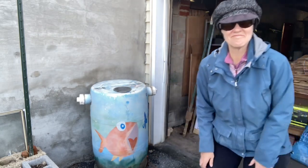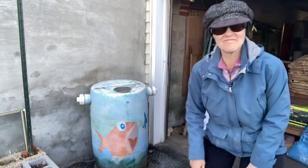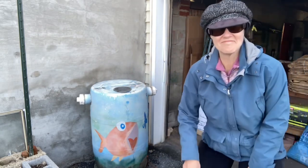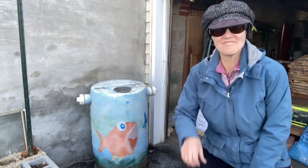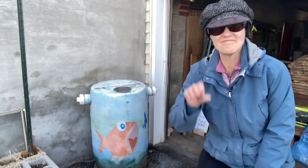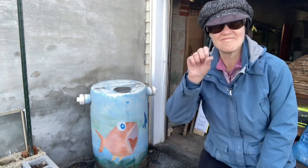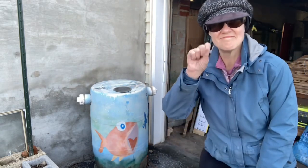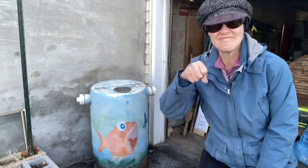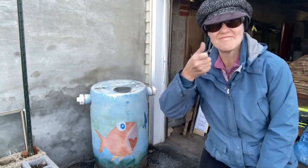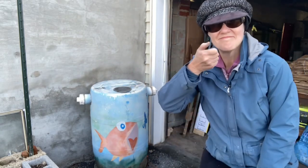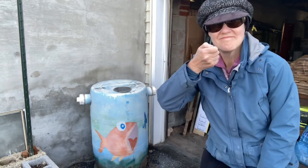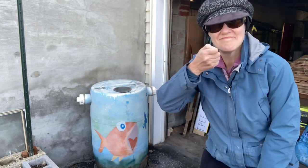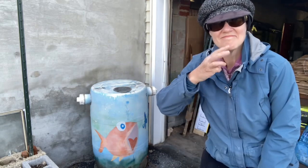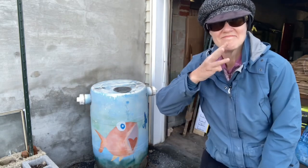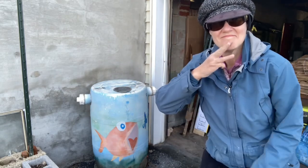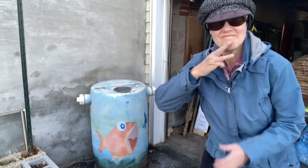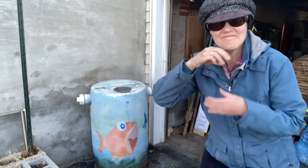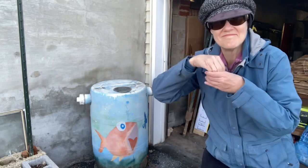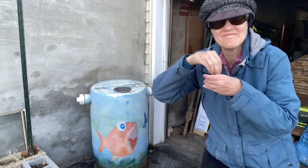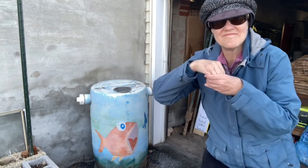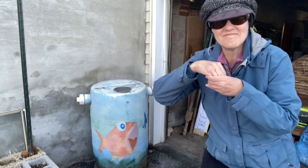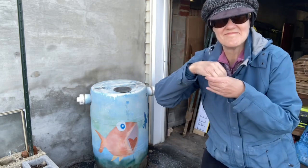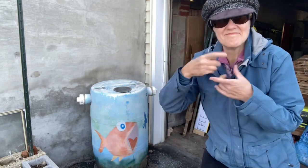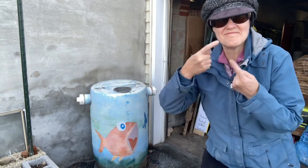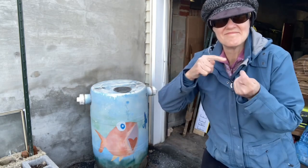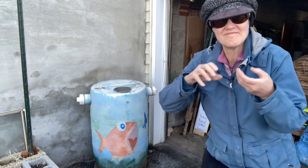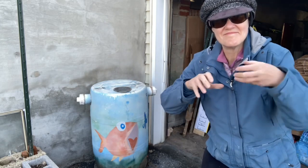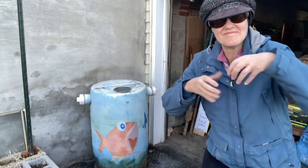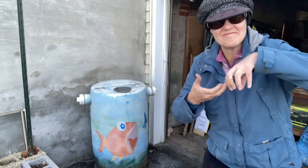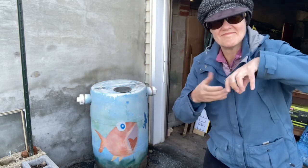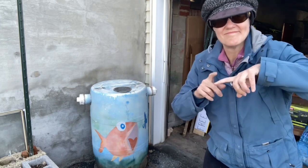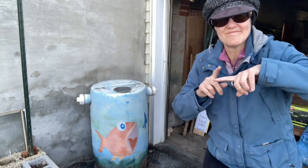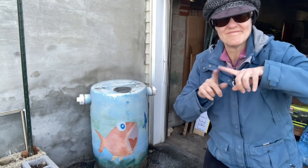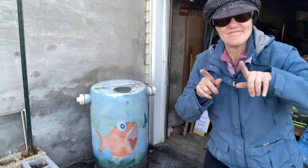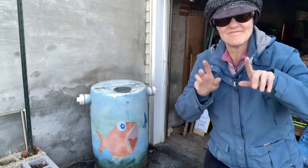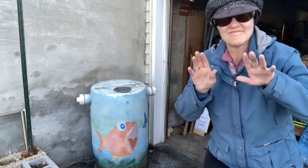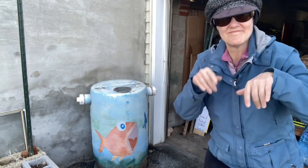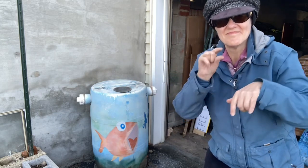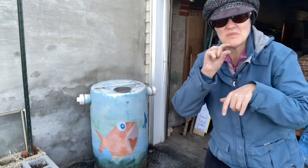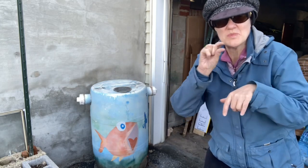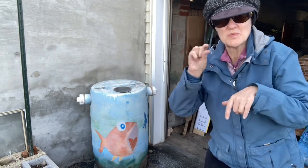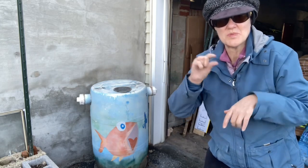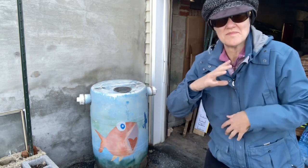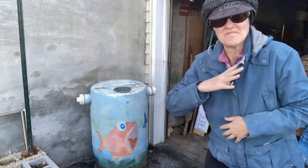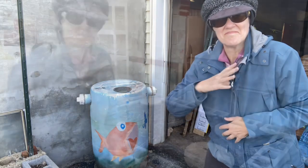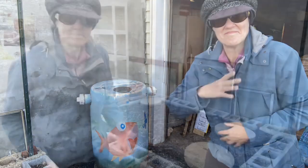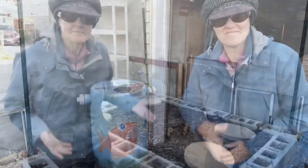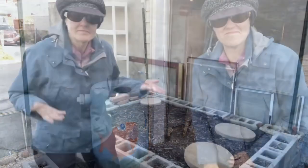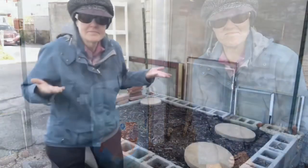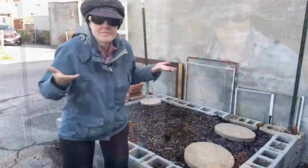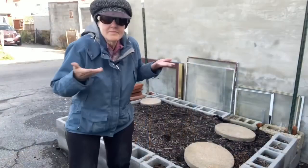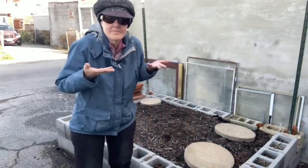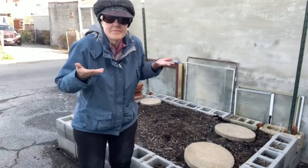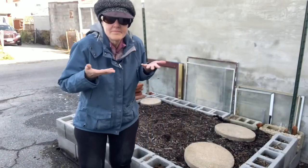Yeah, I was right. There's just a little bit at the bottom. Tried to dump it out, but it really doesn't want to come out. It'll be